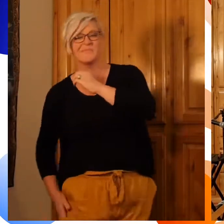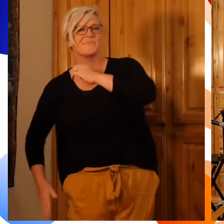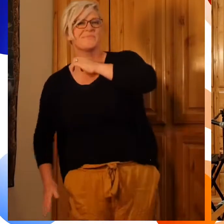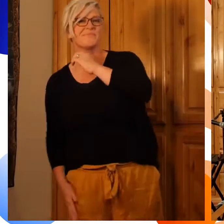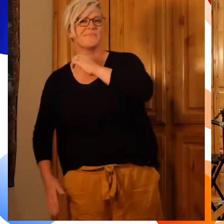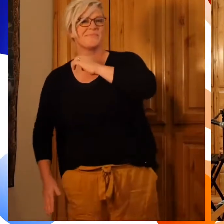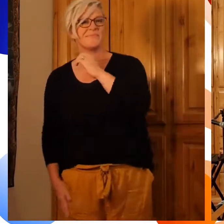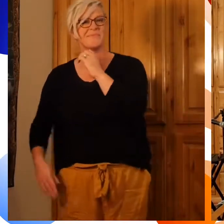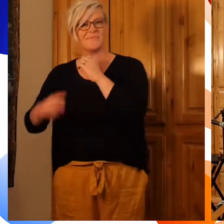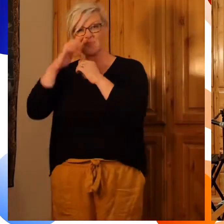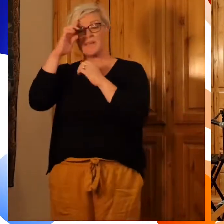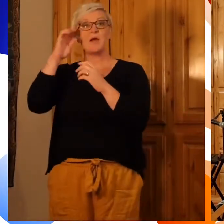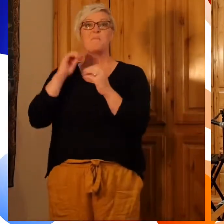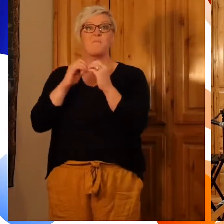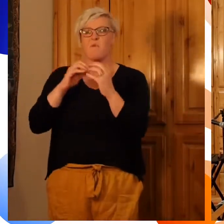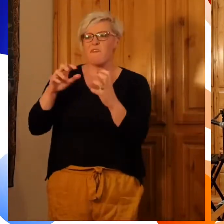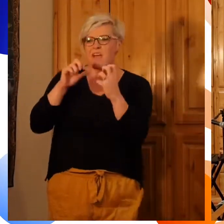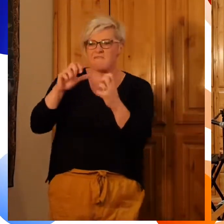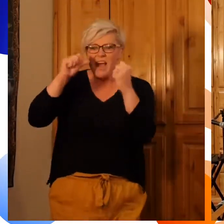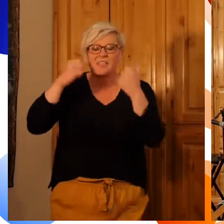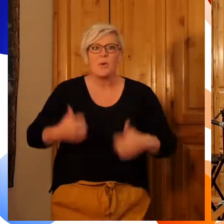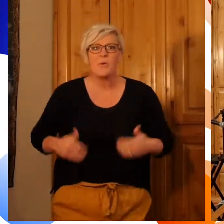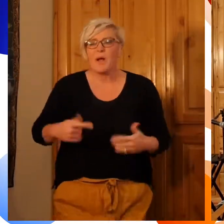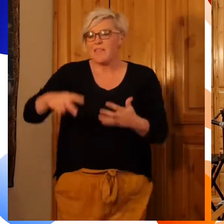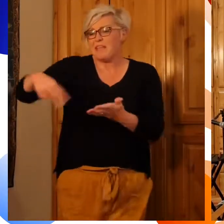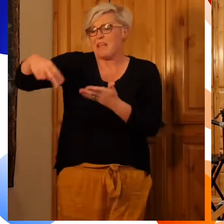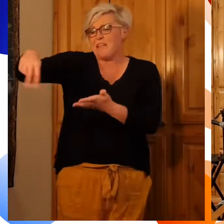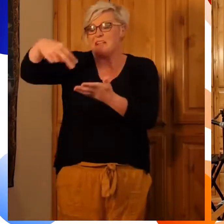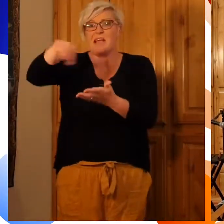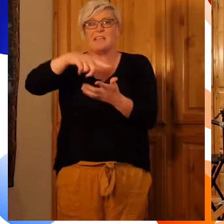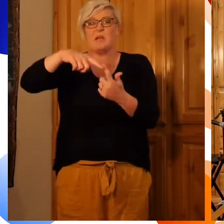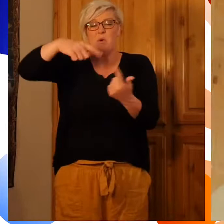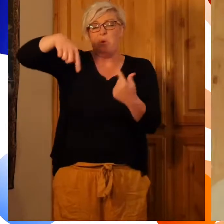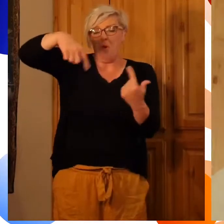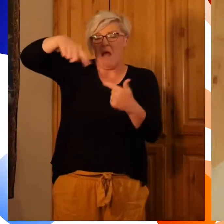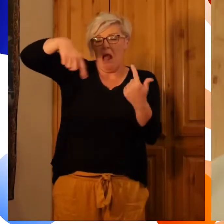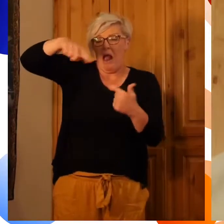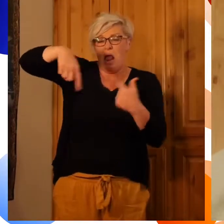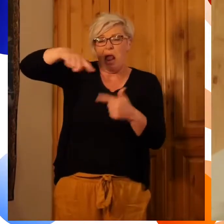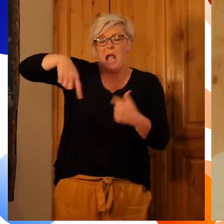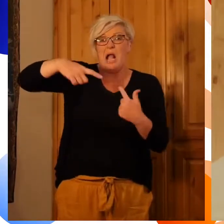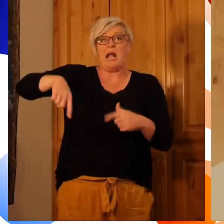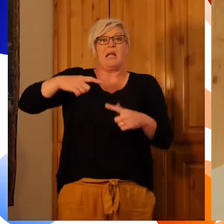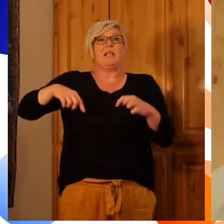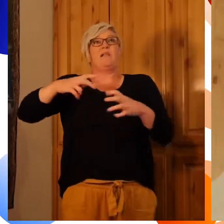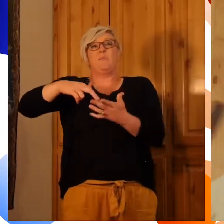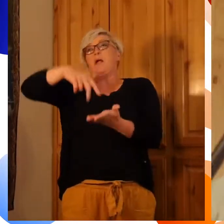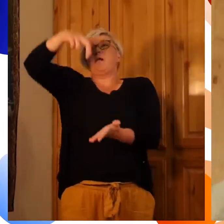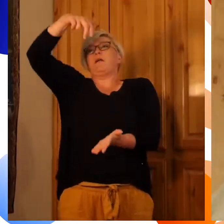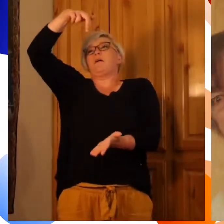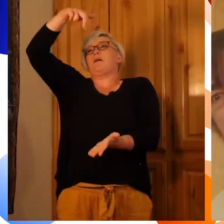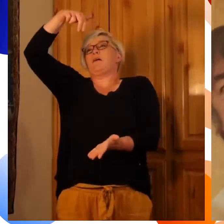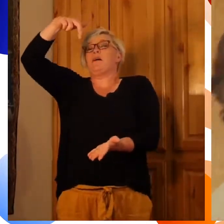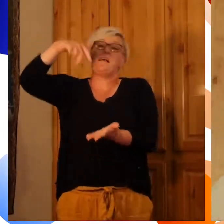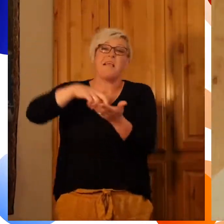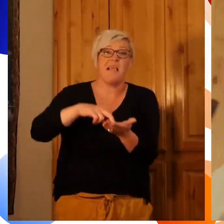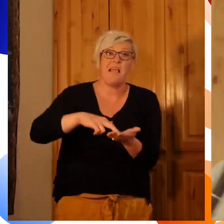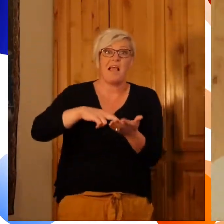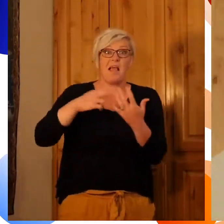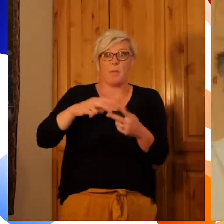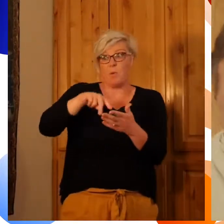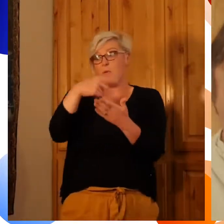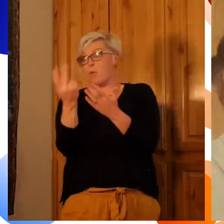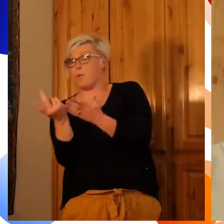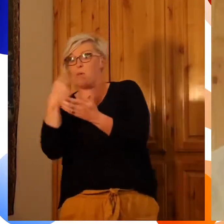Faster and faster the goblins danced until they spun around like tops. They leaped high into the air like deer. They began to cartwheel and backflip and